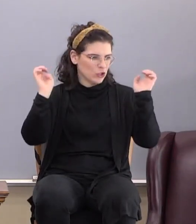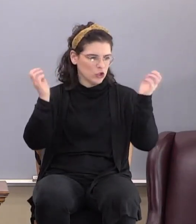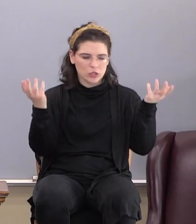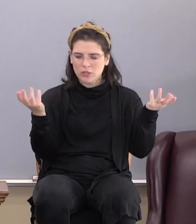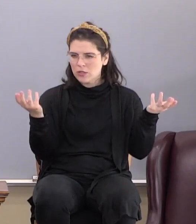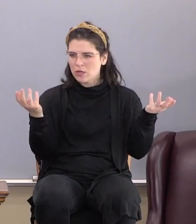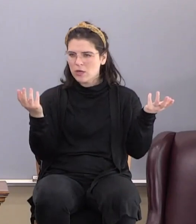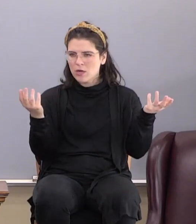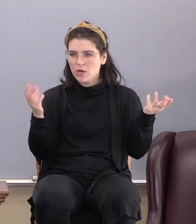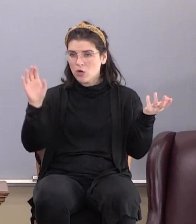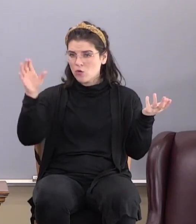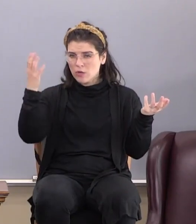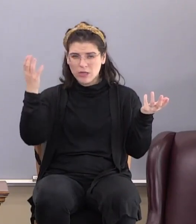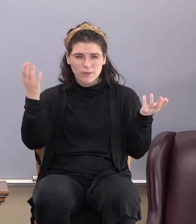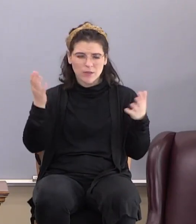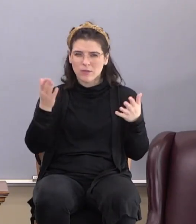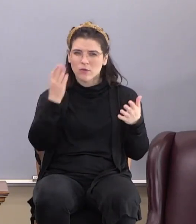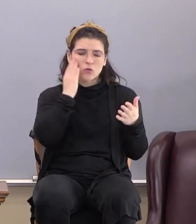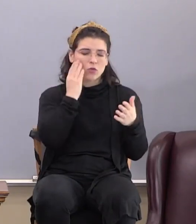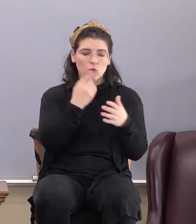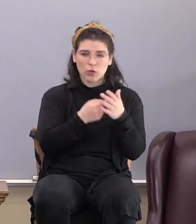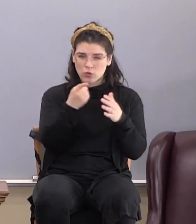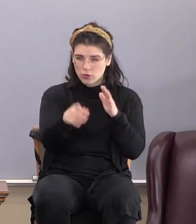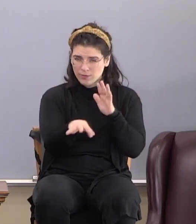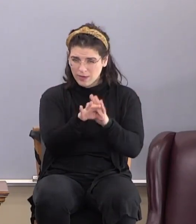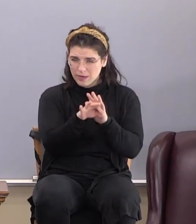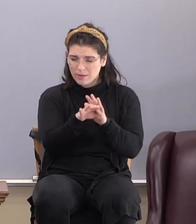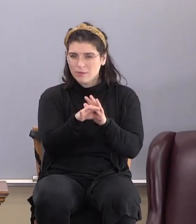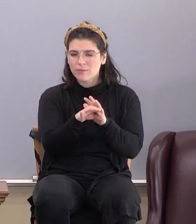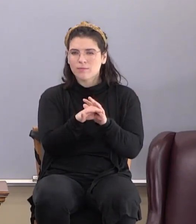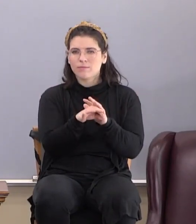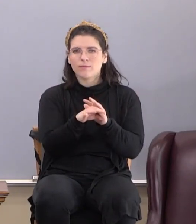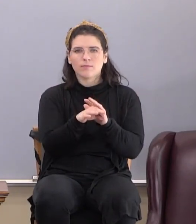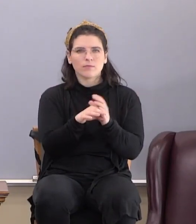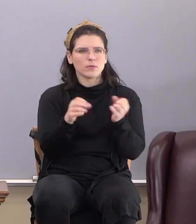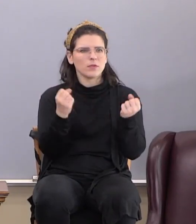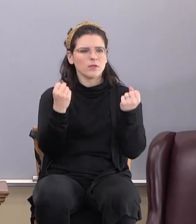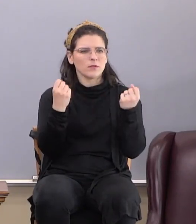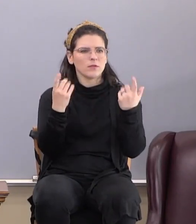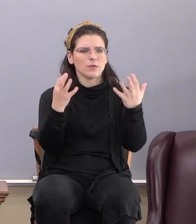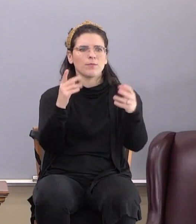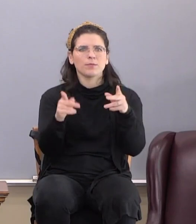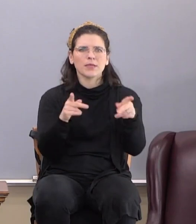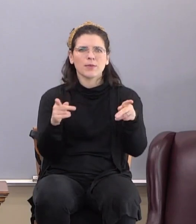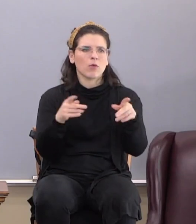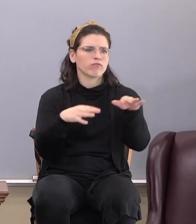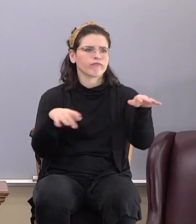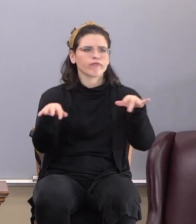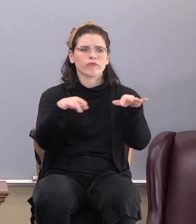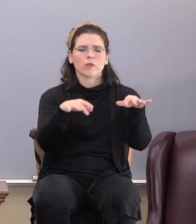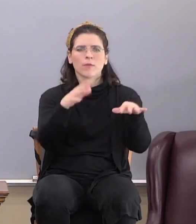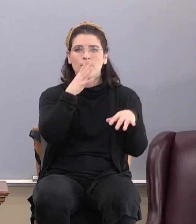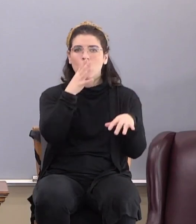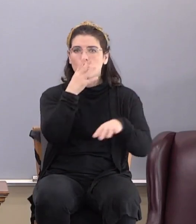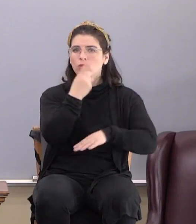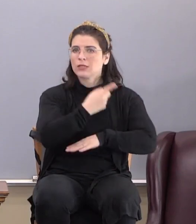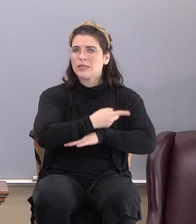one? And you know what you find? Man, there are people all over the place. Mother's